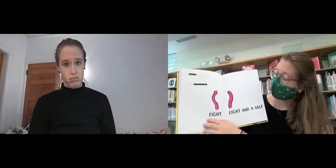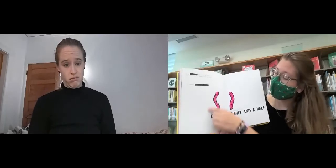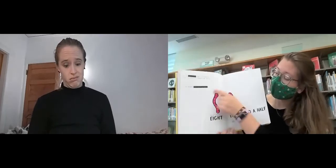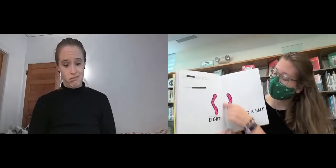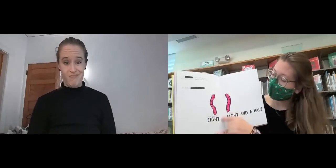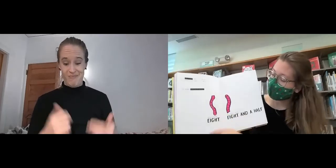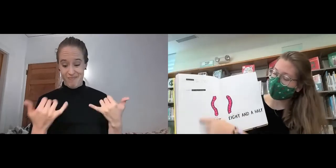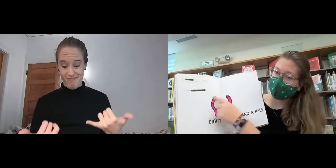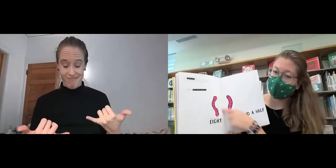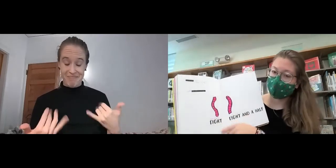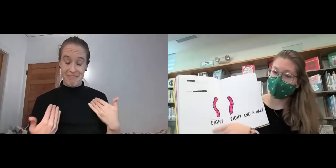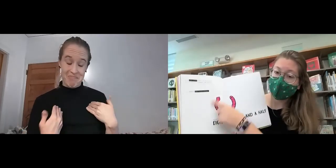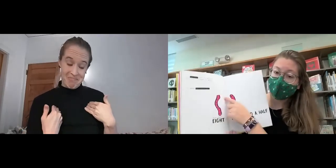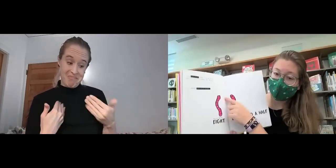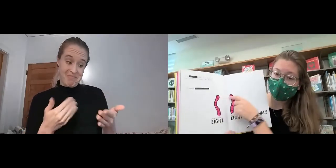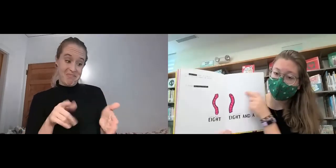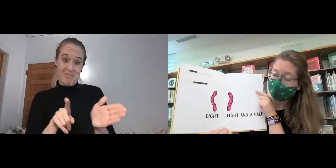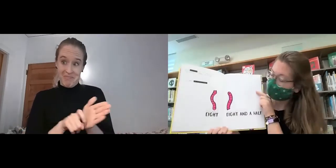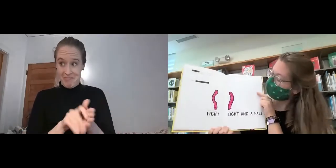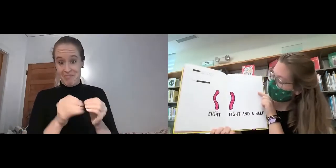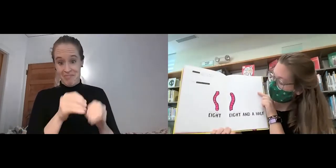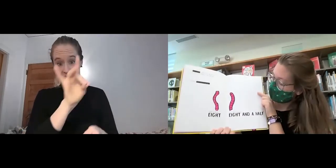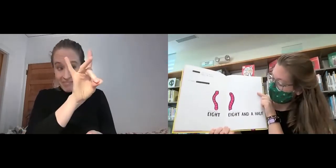So here we have worm number 8.